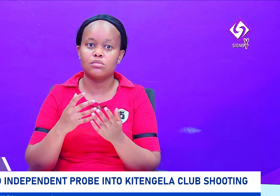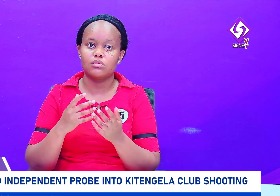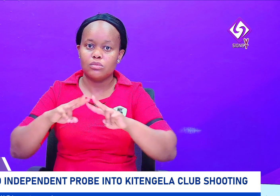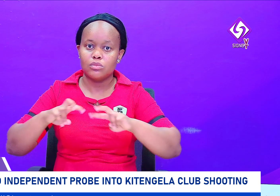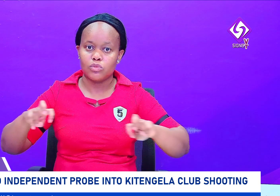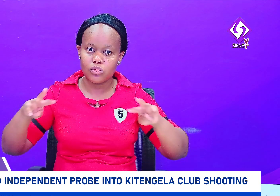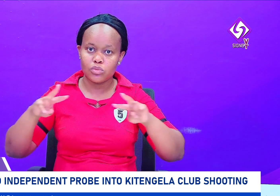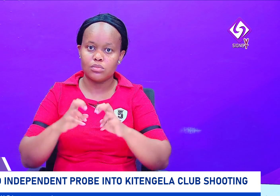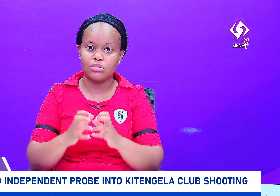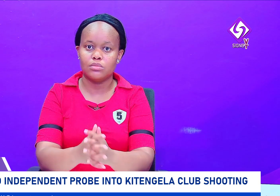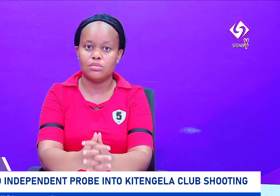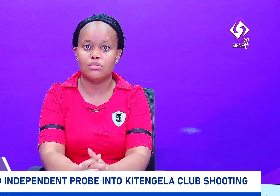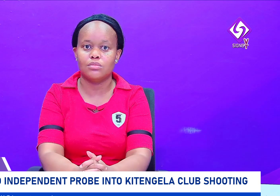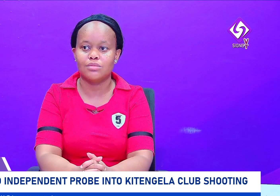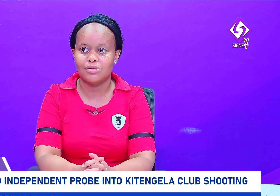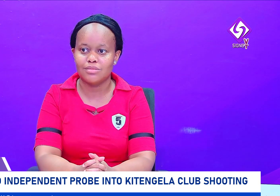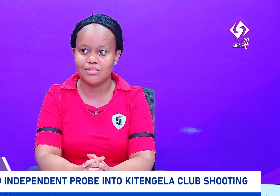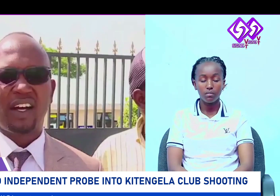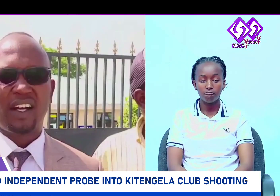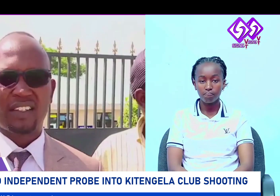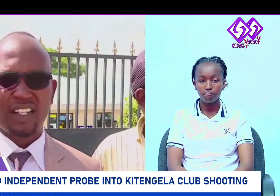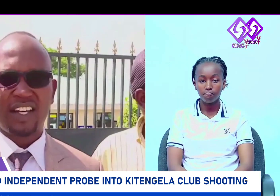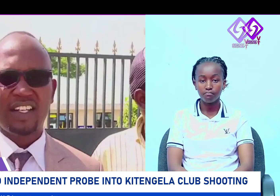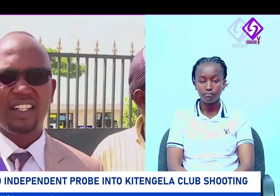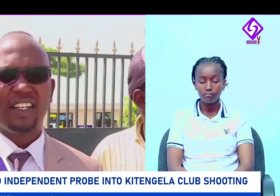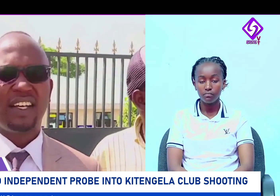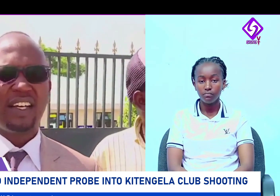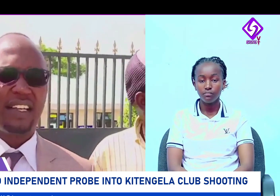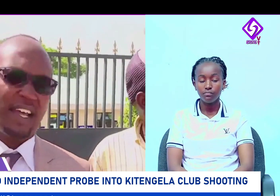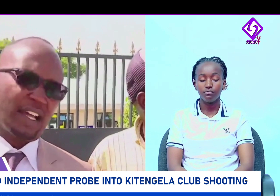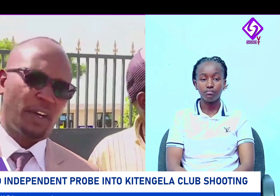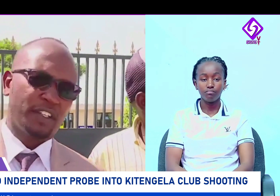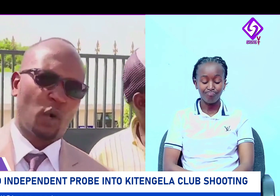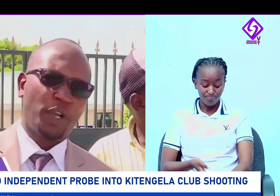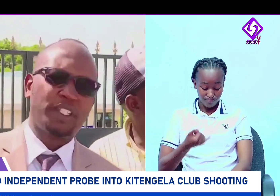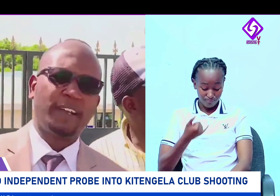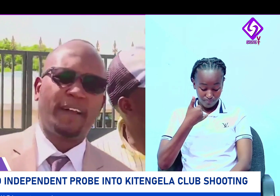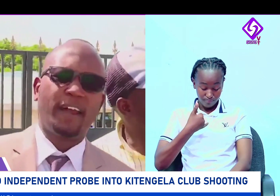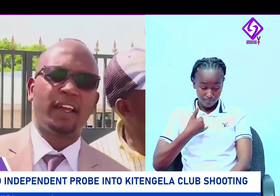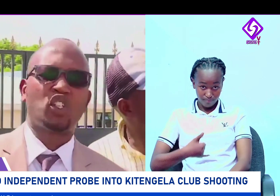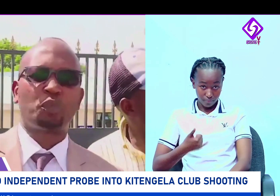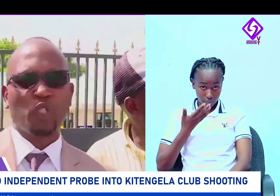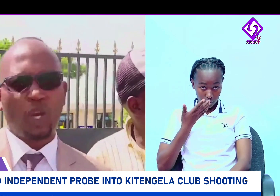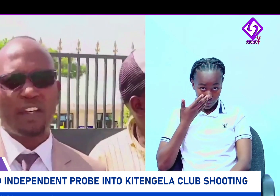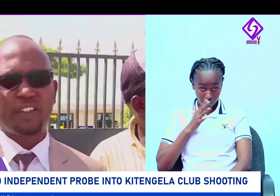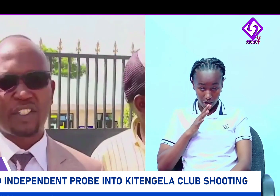victims alleged. A surgery. The other one is awaiting specialized